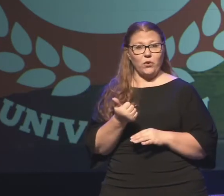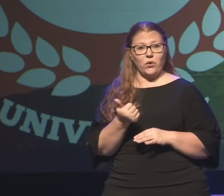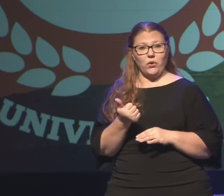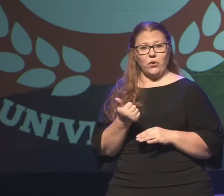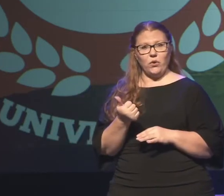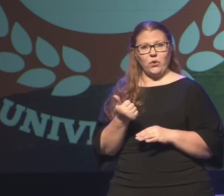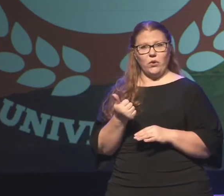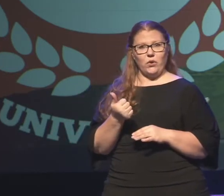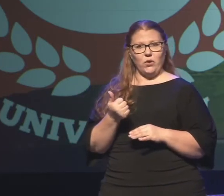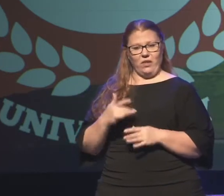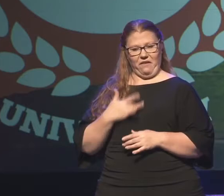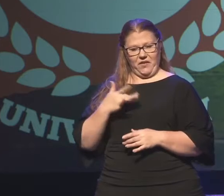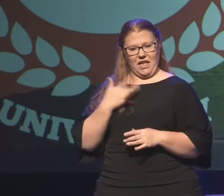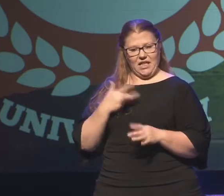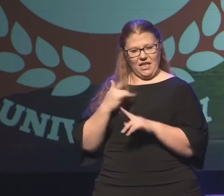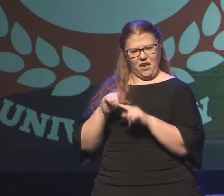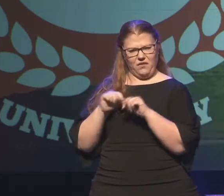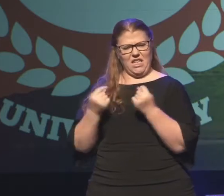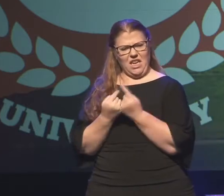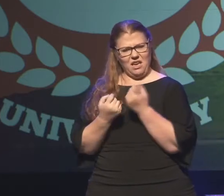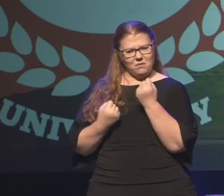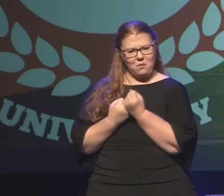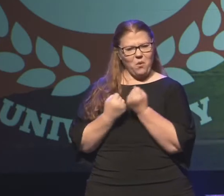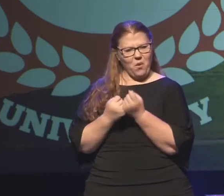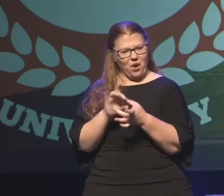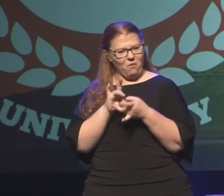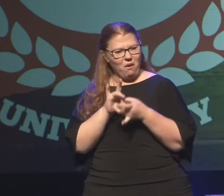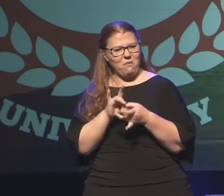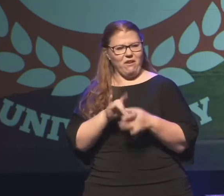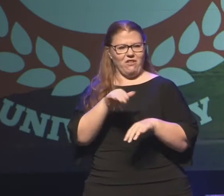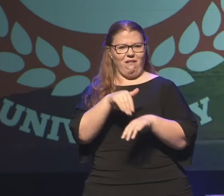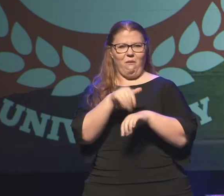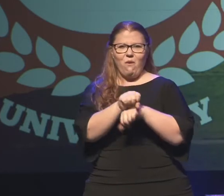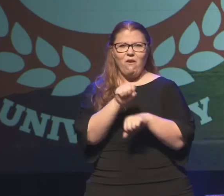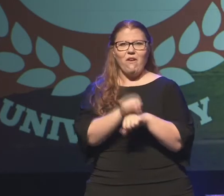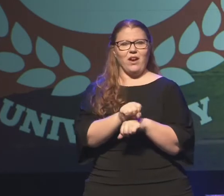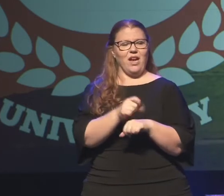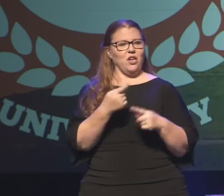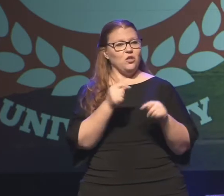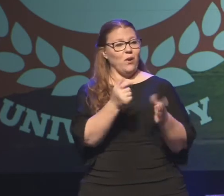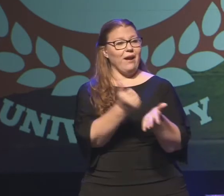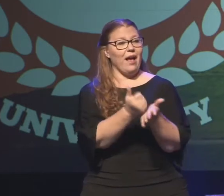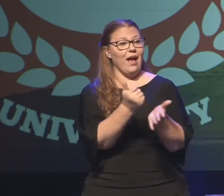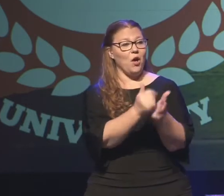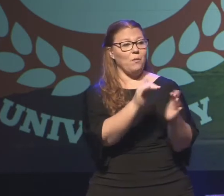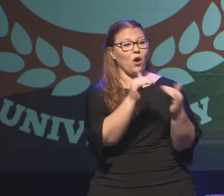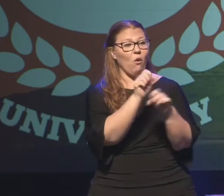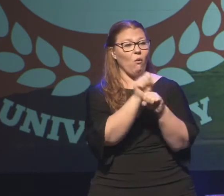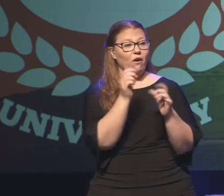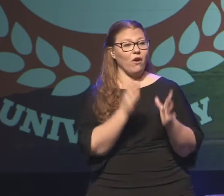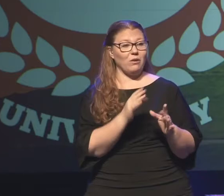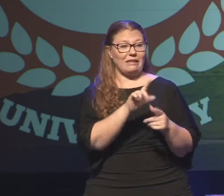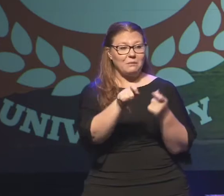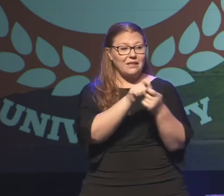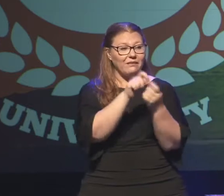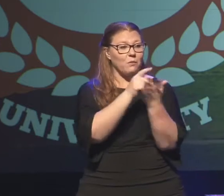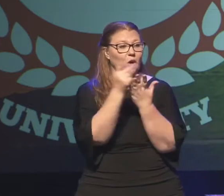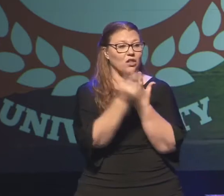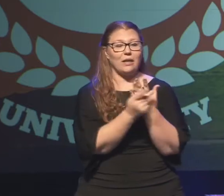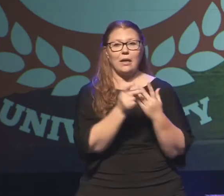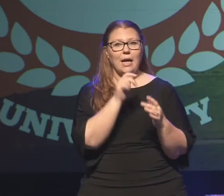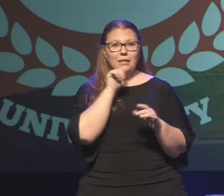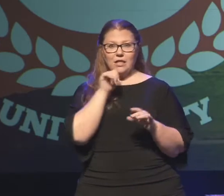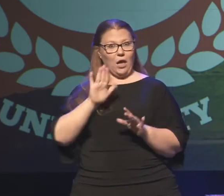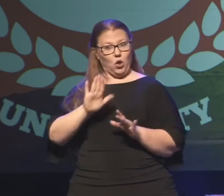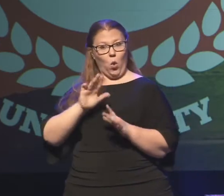spirit of teamness and cooperation at work, and you go out of your way to help a colleague with a particular project. It's not